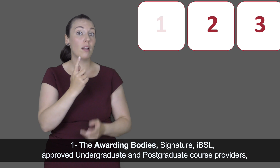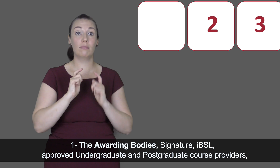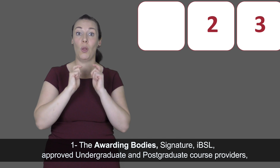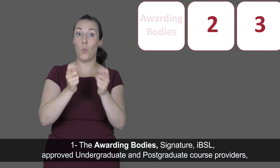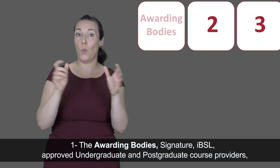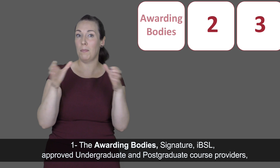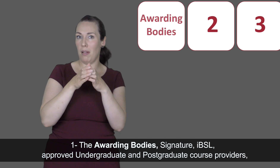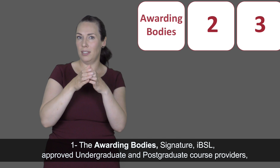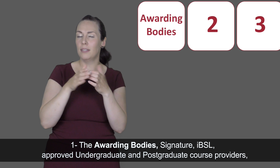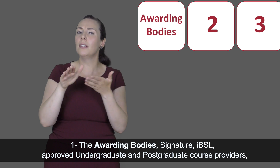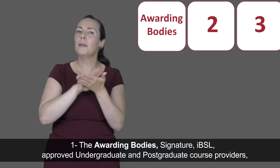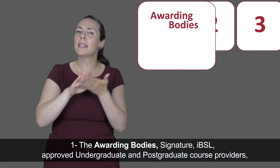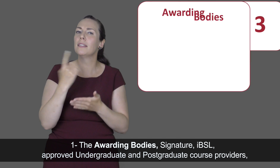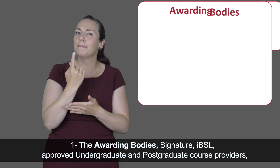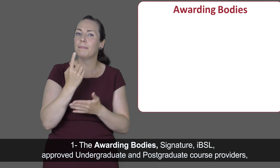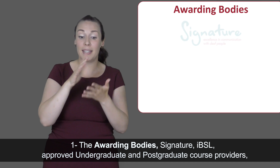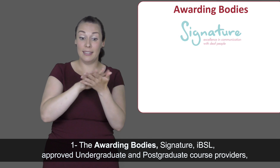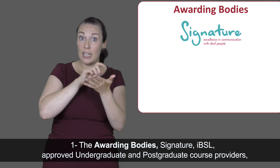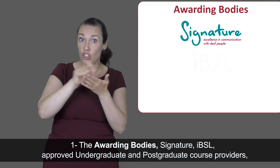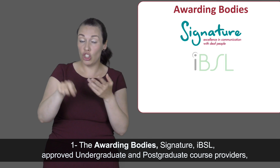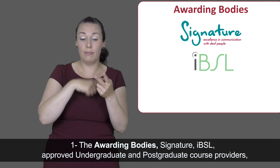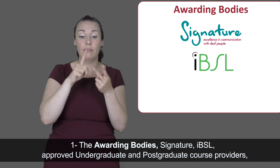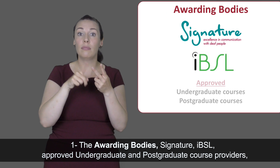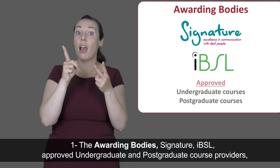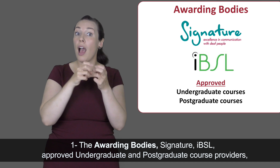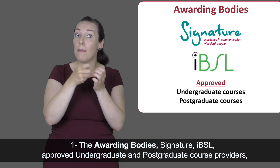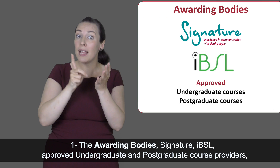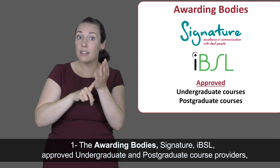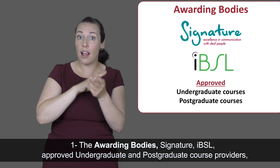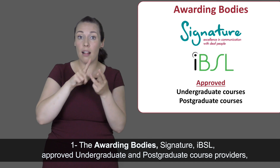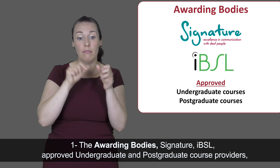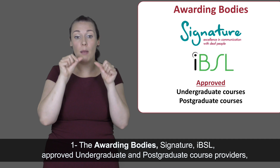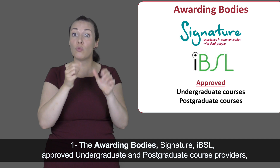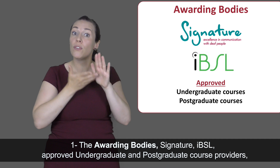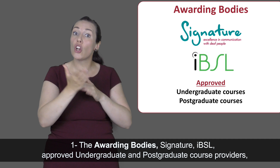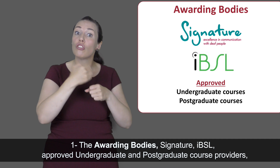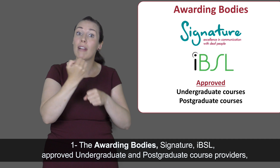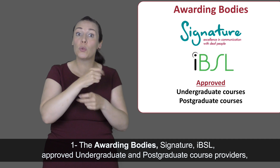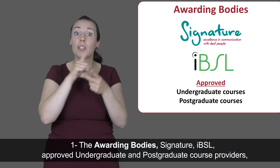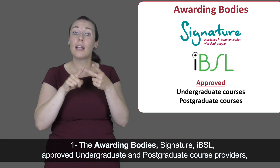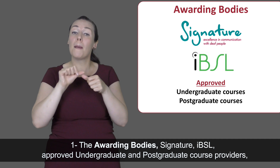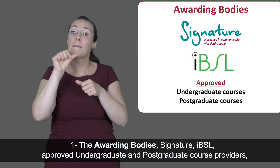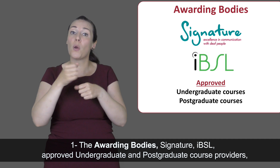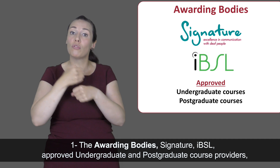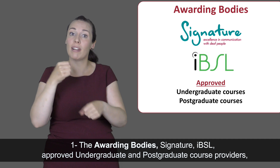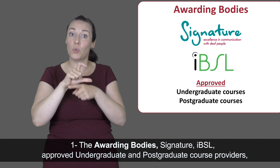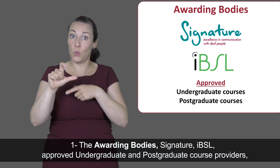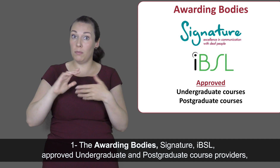Number 1, the awarding bodies, Signature, IBSL, approved undergraduate and postgraduate